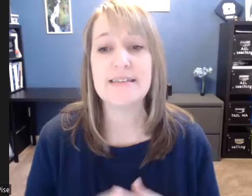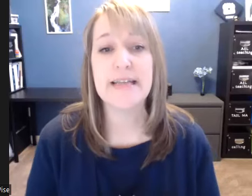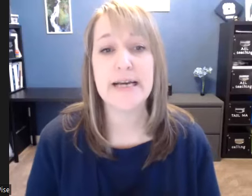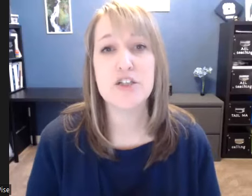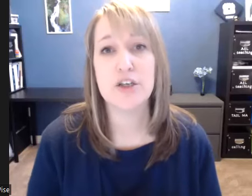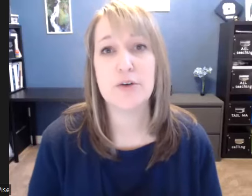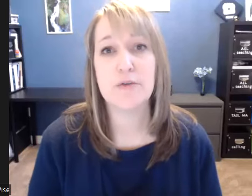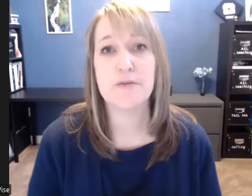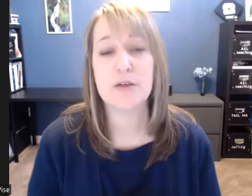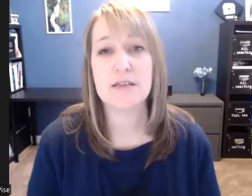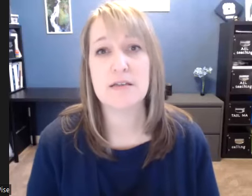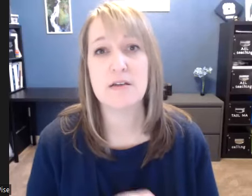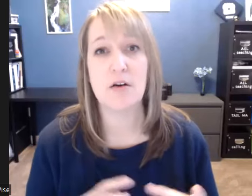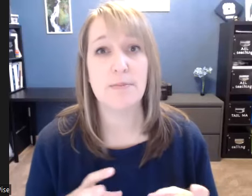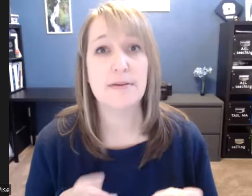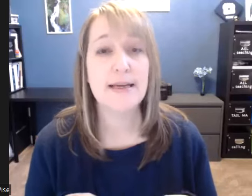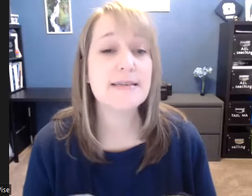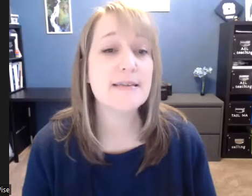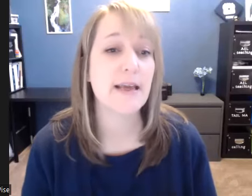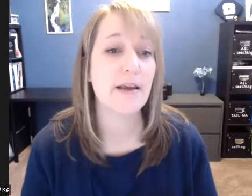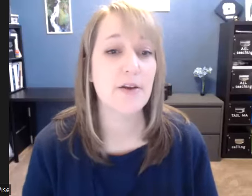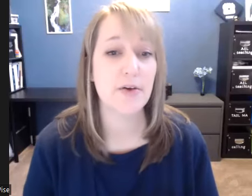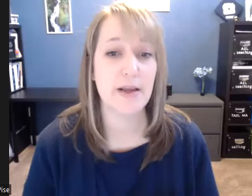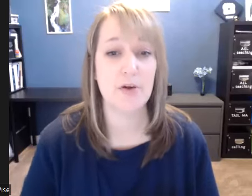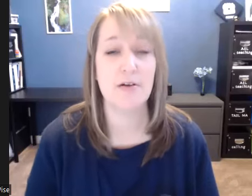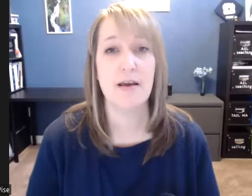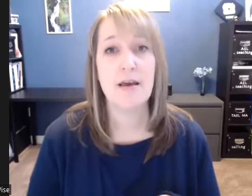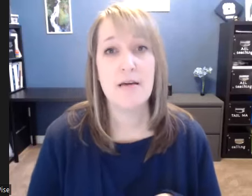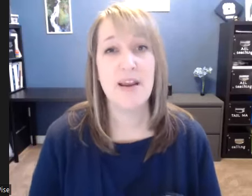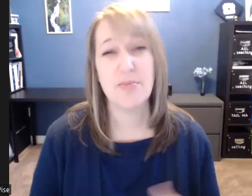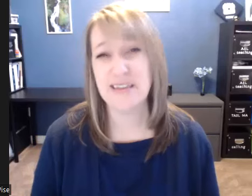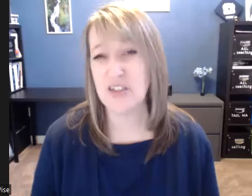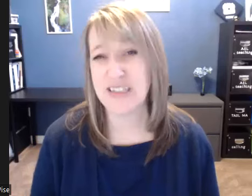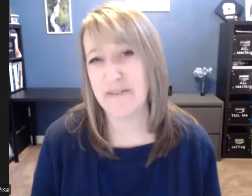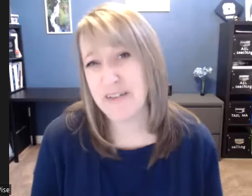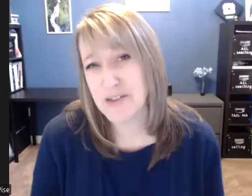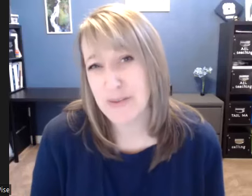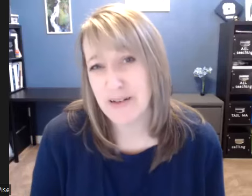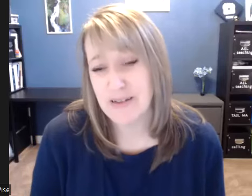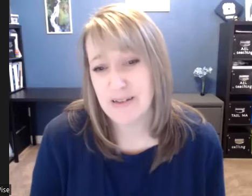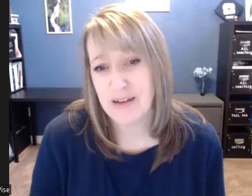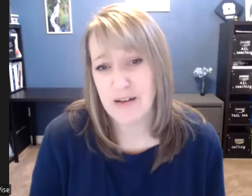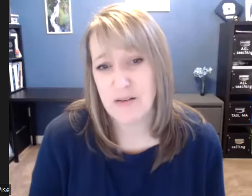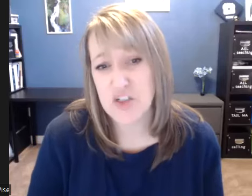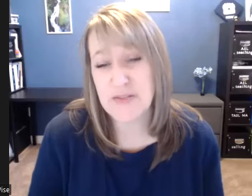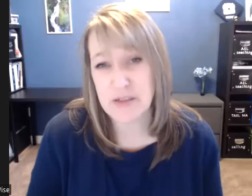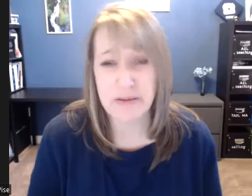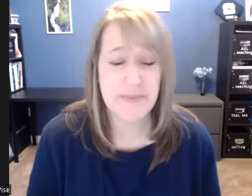Lesson 9.2 focuses on places in your neighborhood. Many places just have fingerspelled, are just fingerspelled because